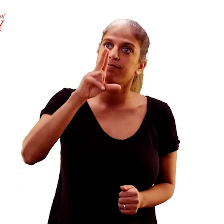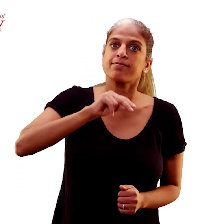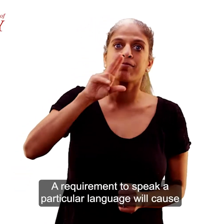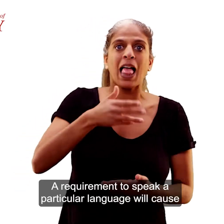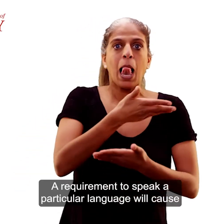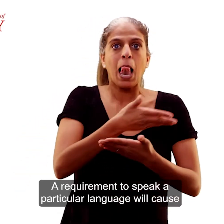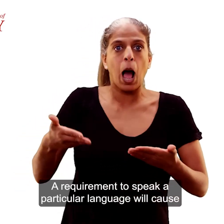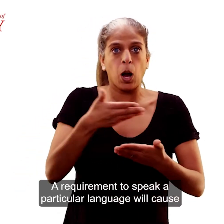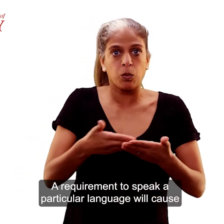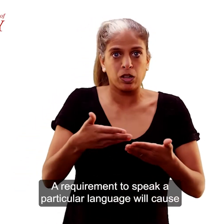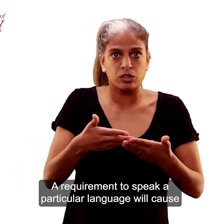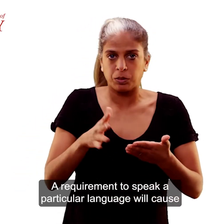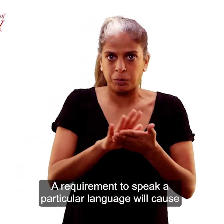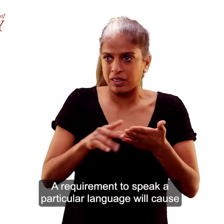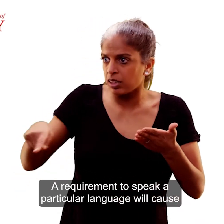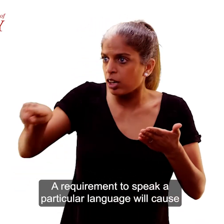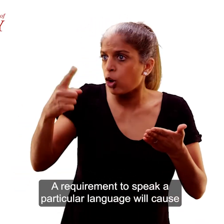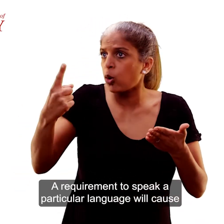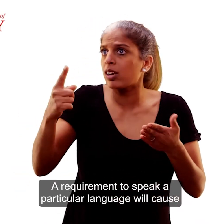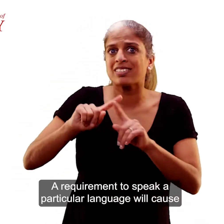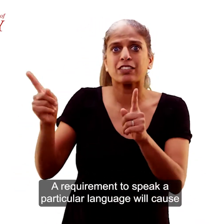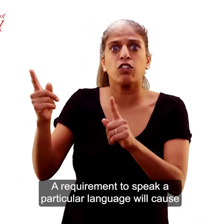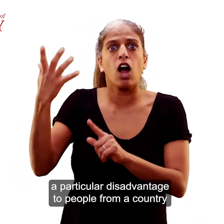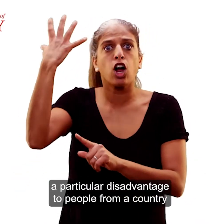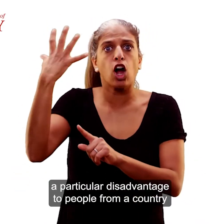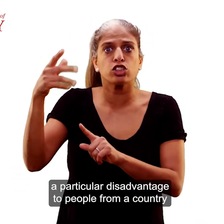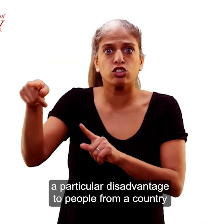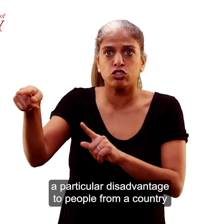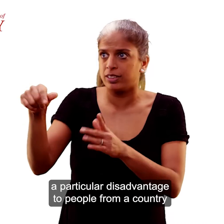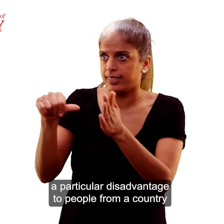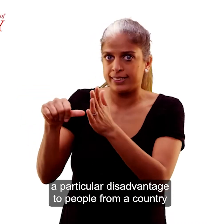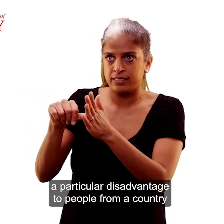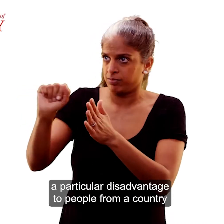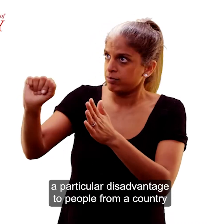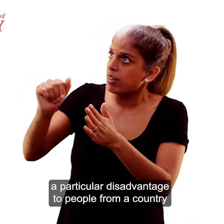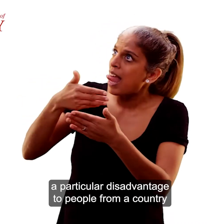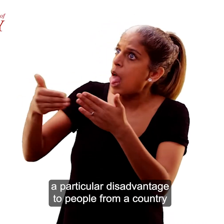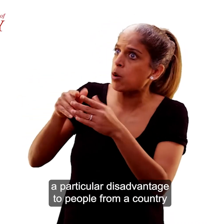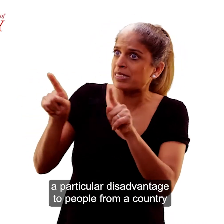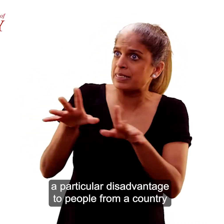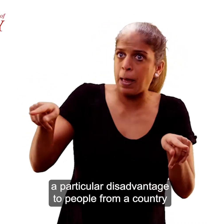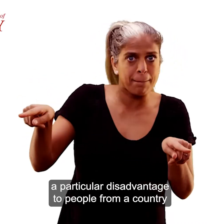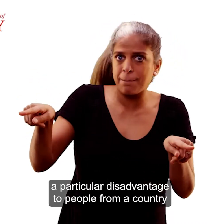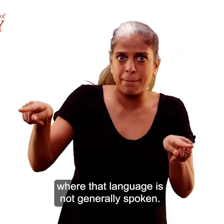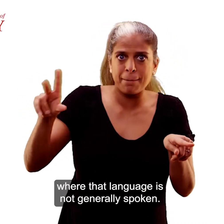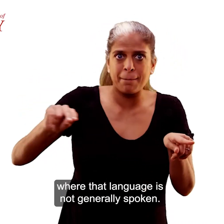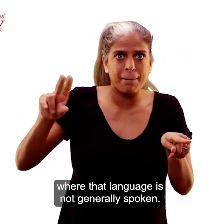A requirement to speak a particular language will cause a particular disadvantage to people from a country where that language is